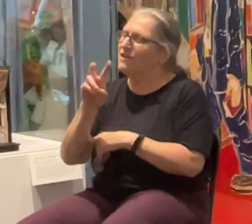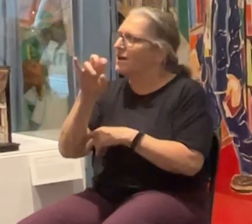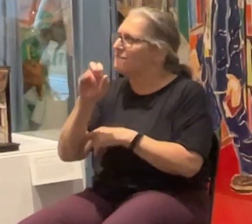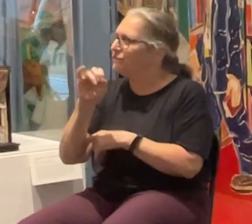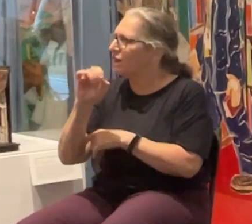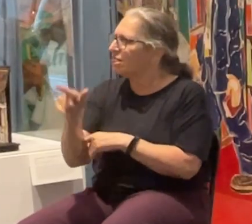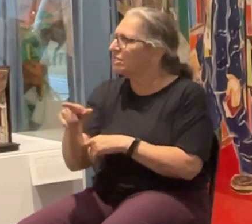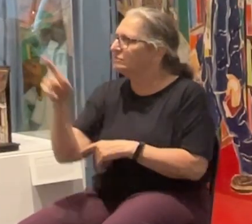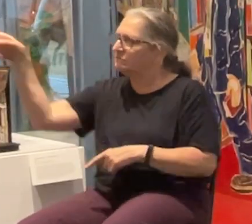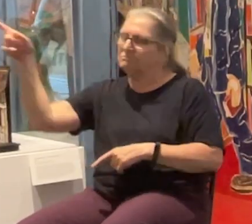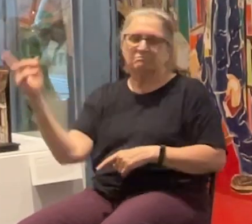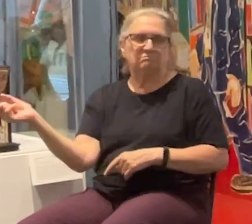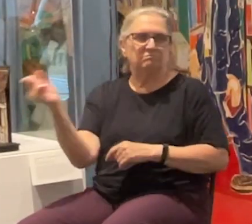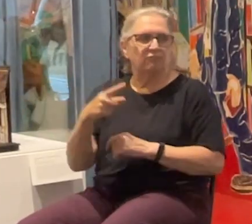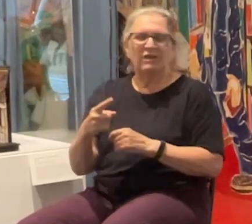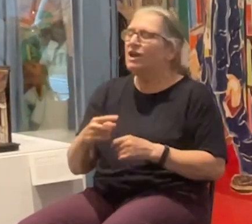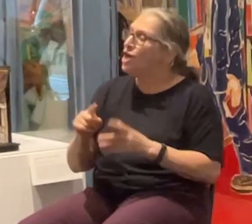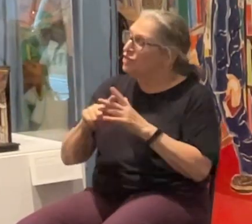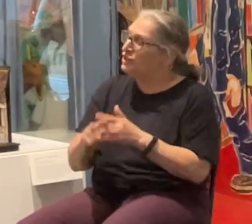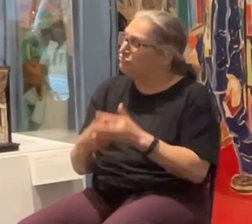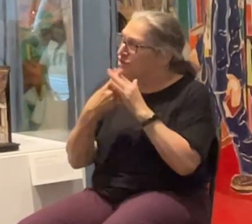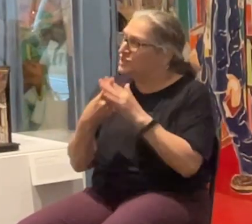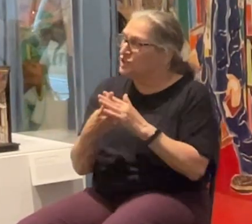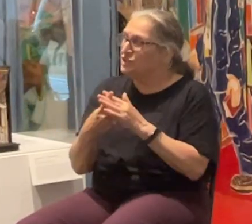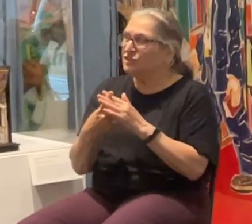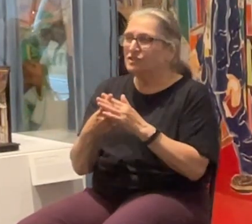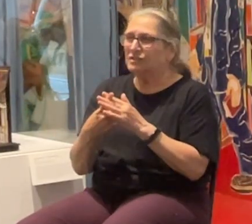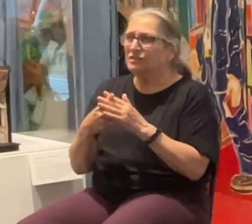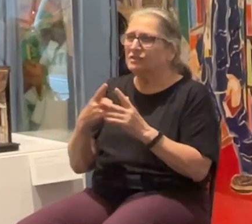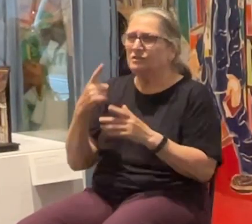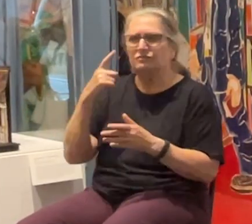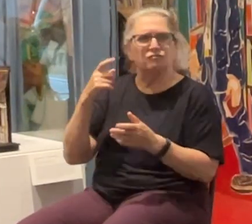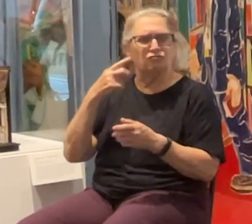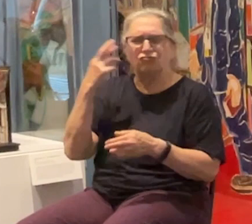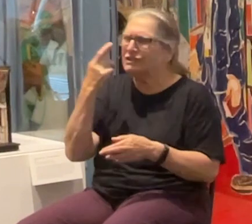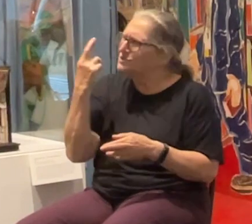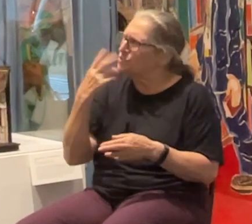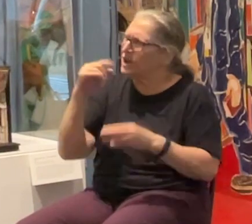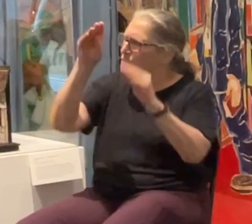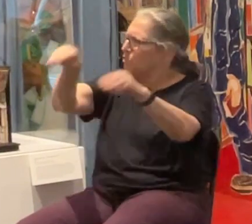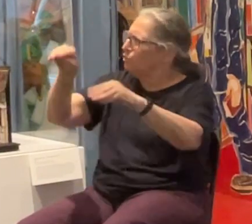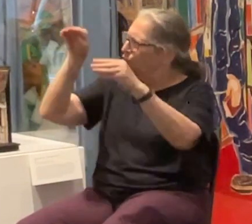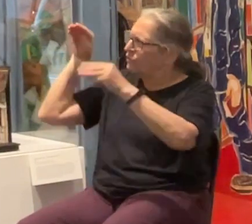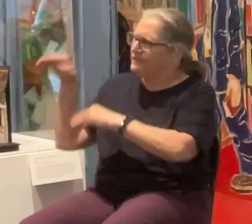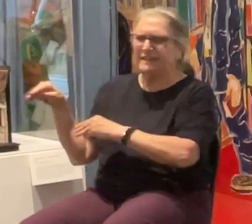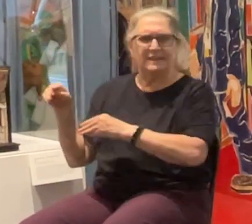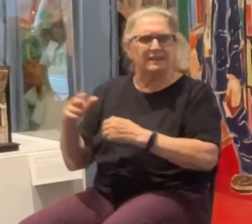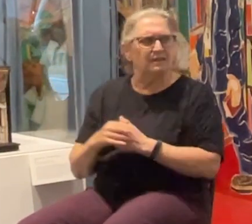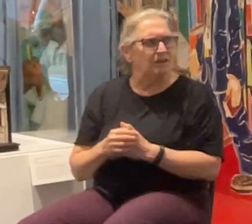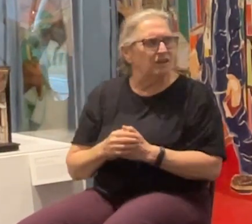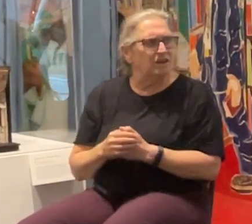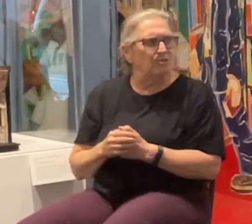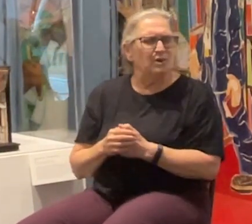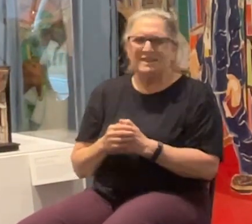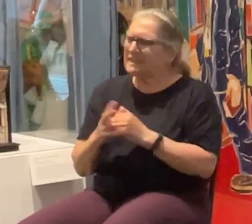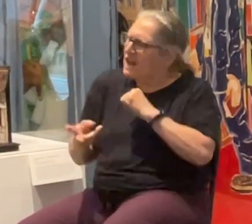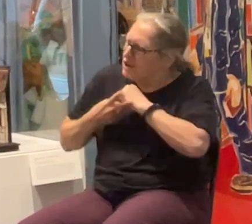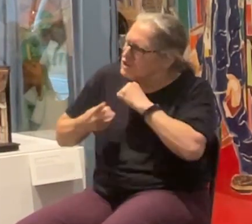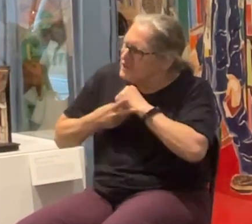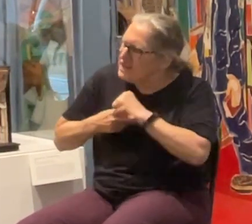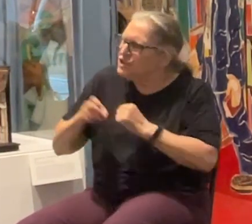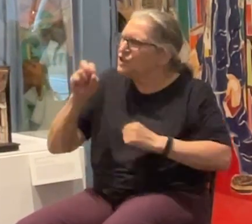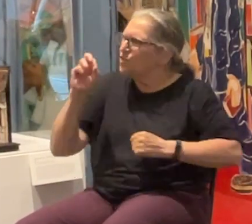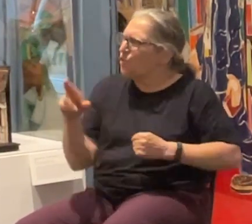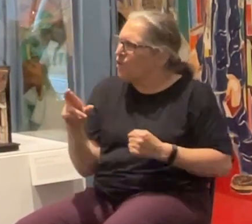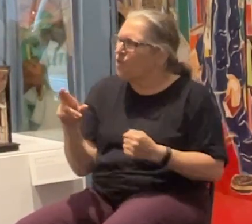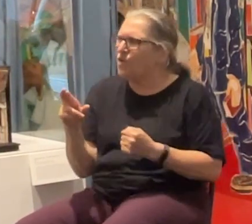Yes. The original notion behind moving it, was it principally conservation or new functionality for the... There were a